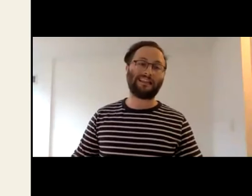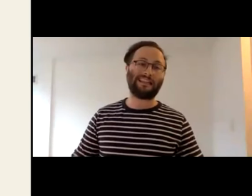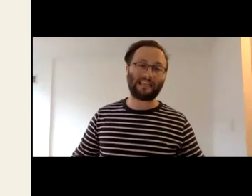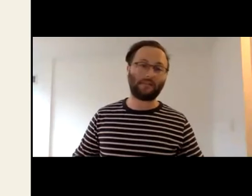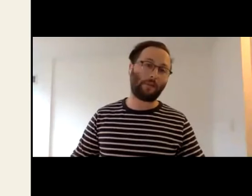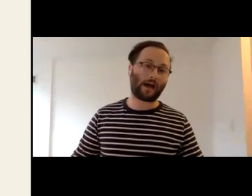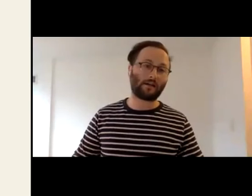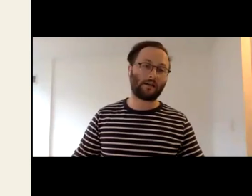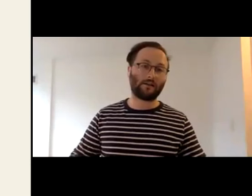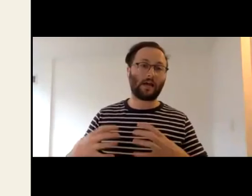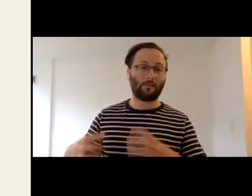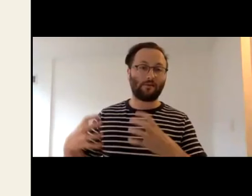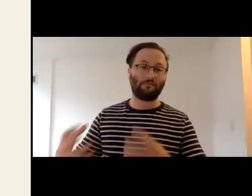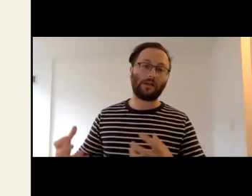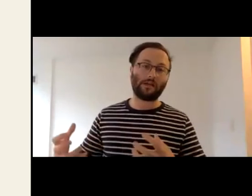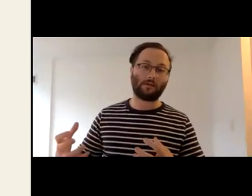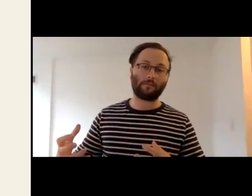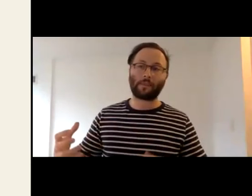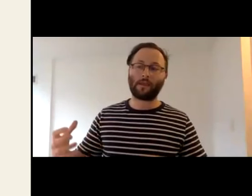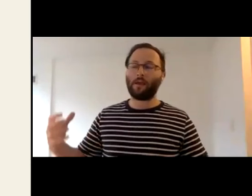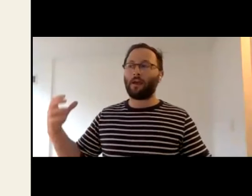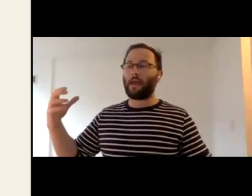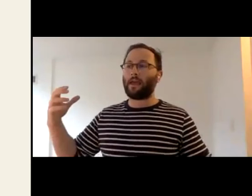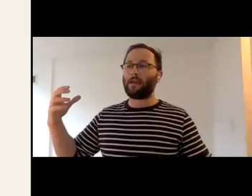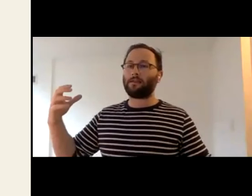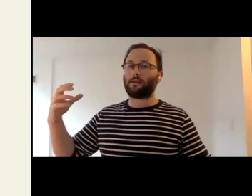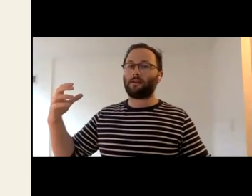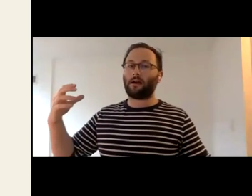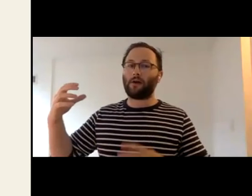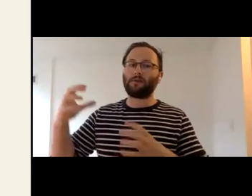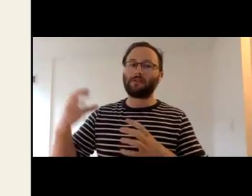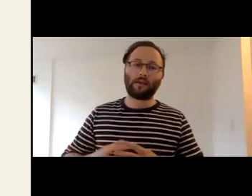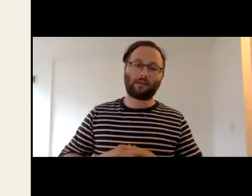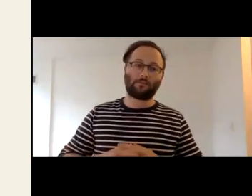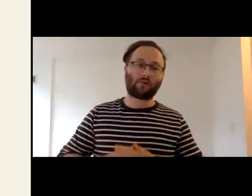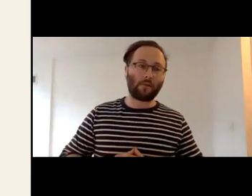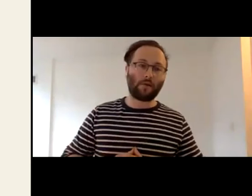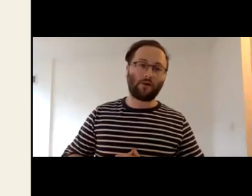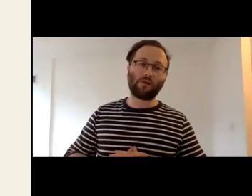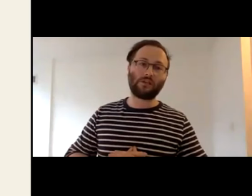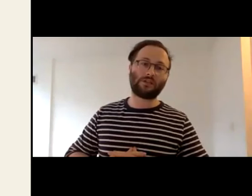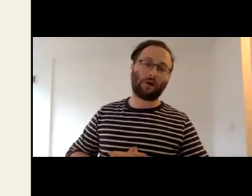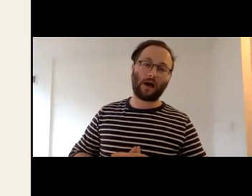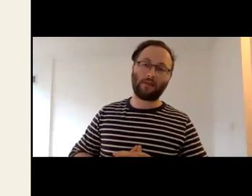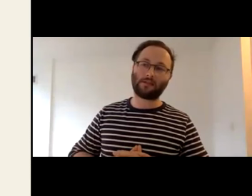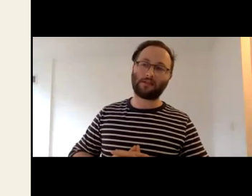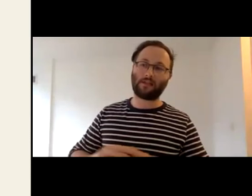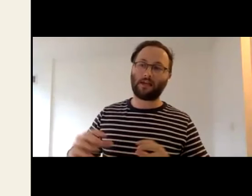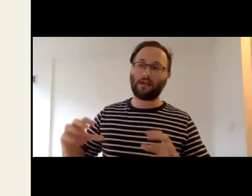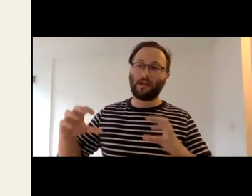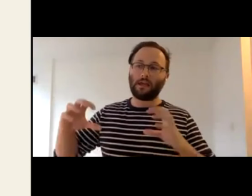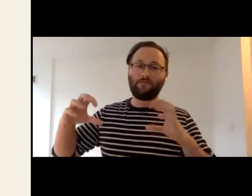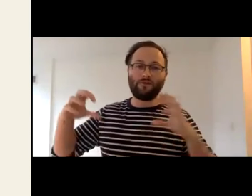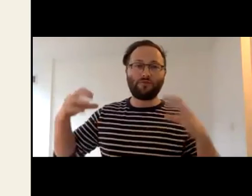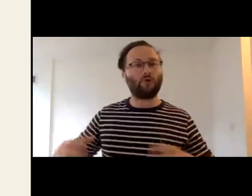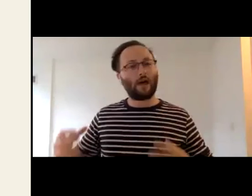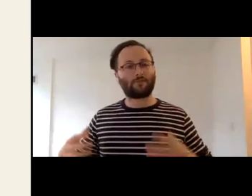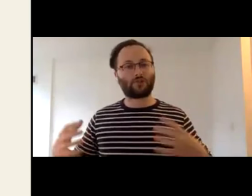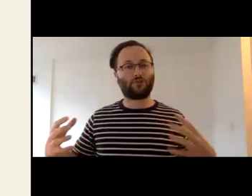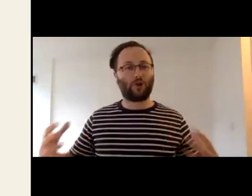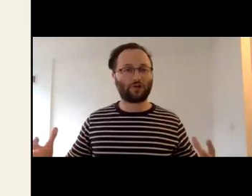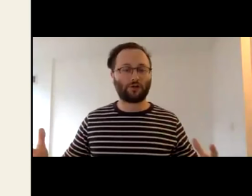a lean back type of media. And I would say that the primary reasons behind this is that if you